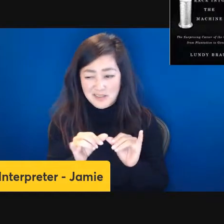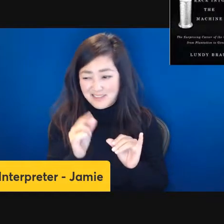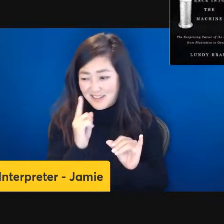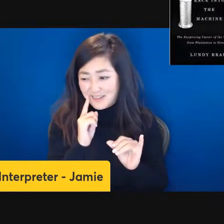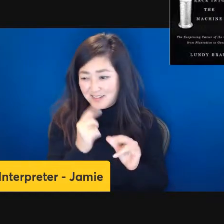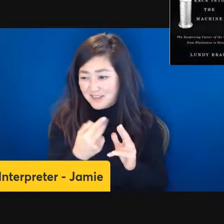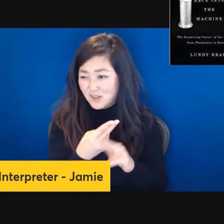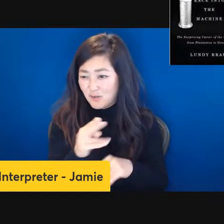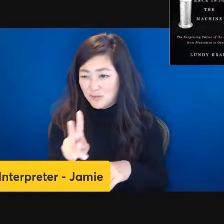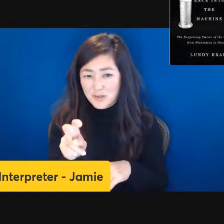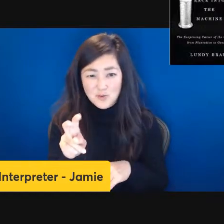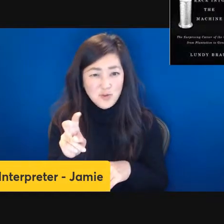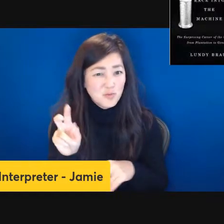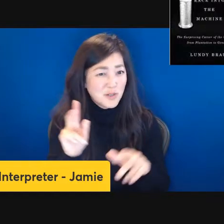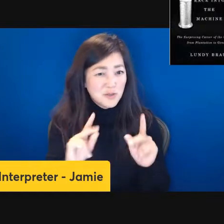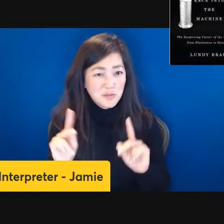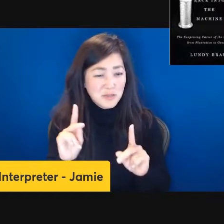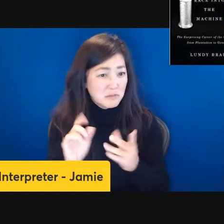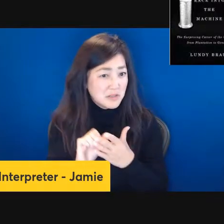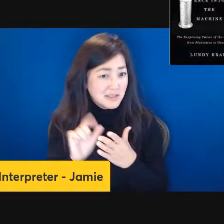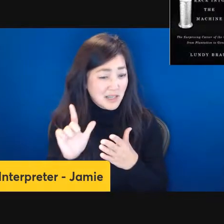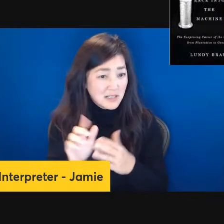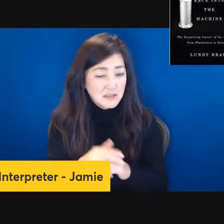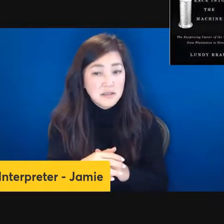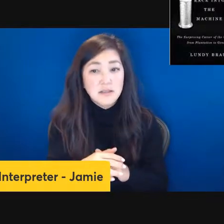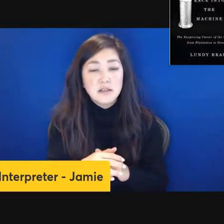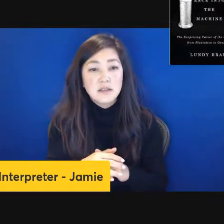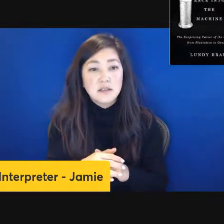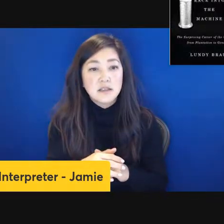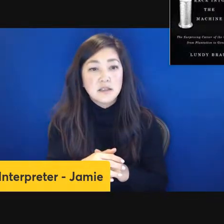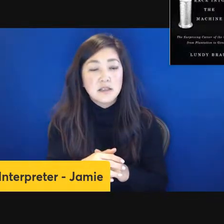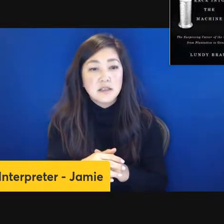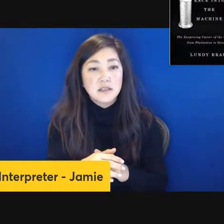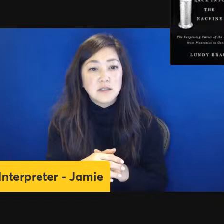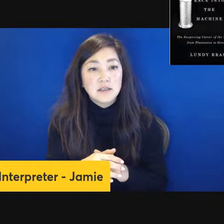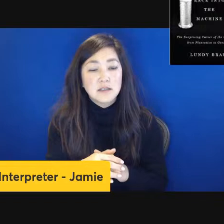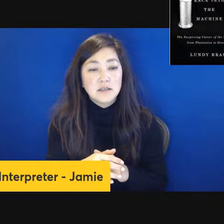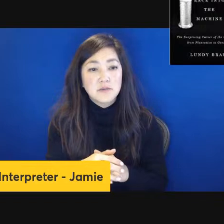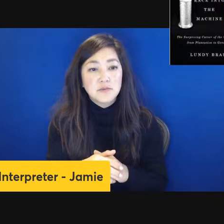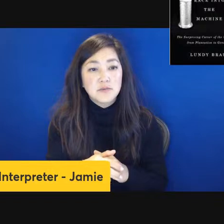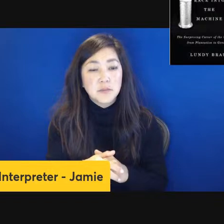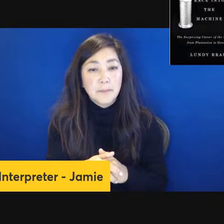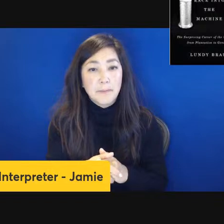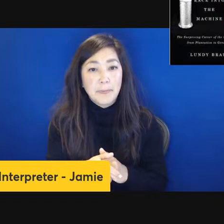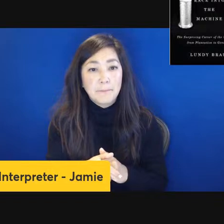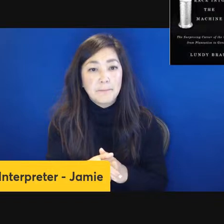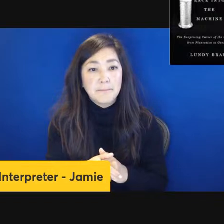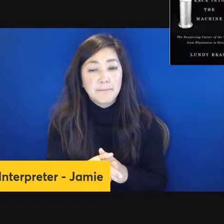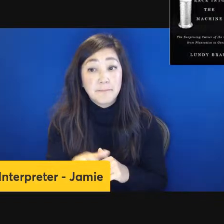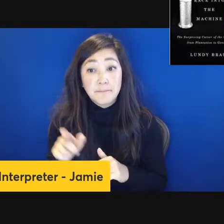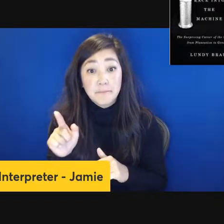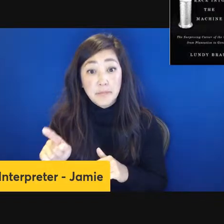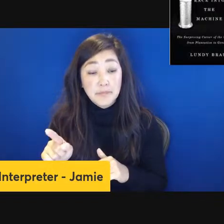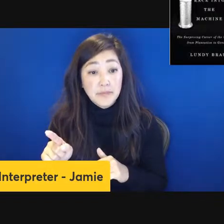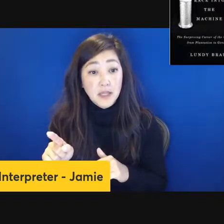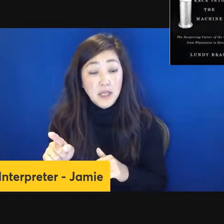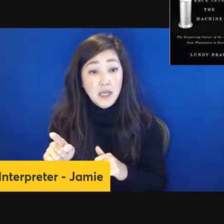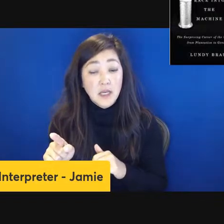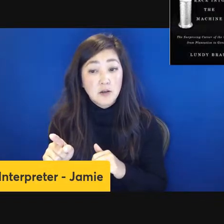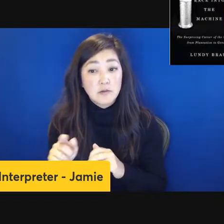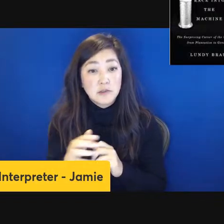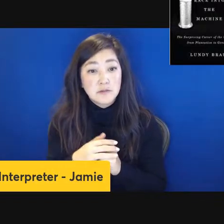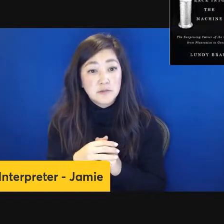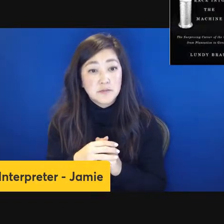200. And they dismissed, as they were promoting this